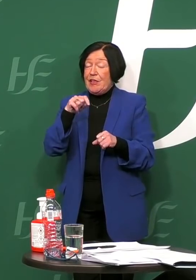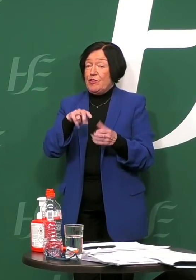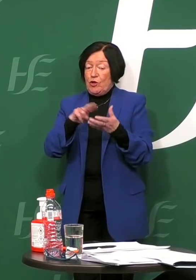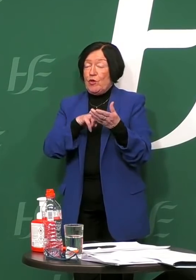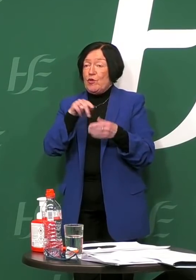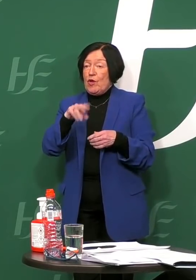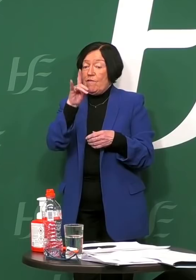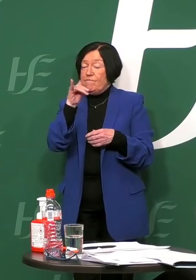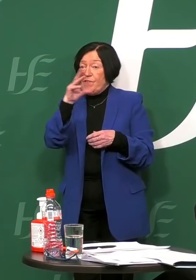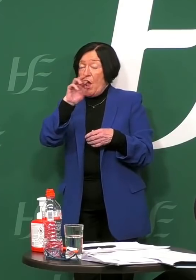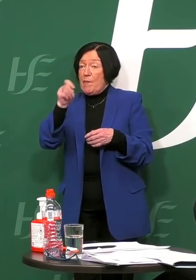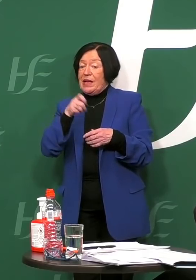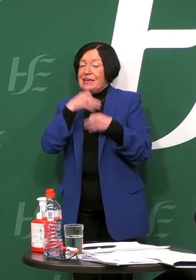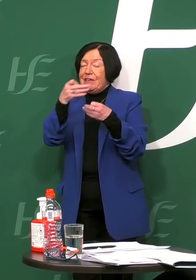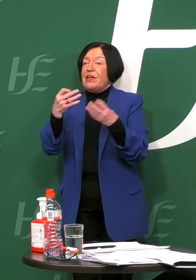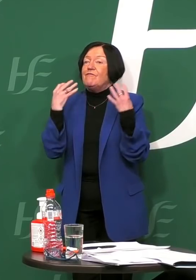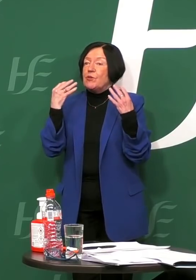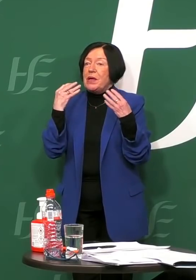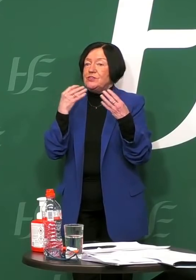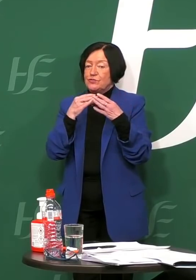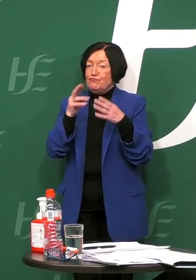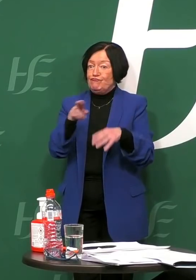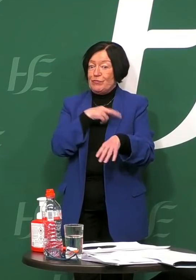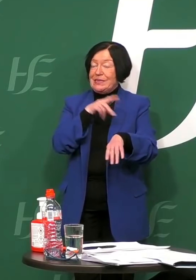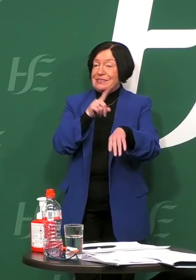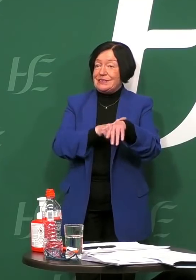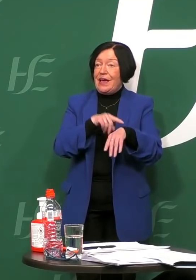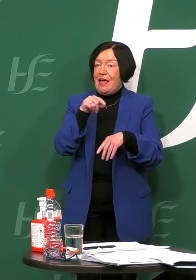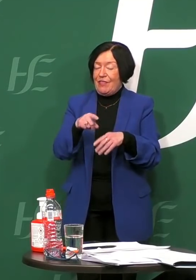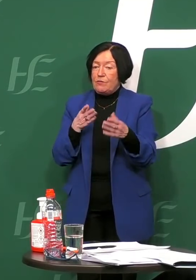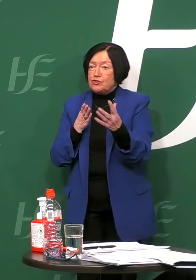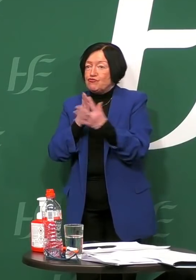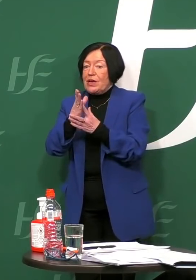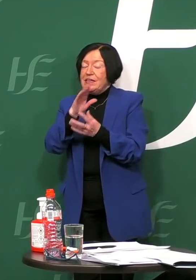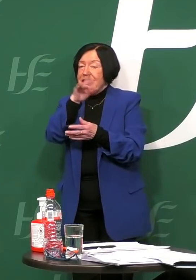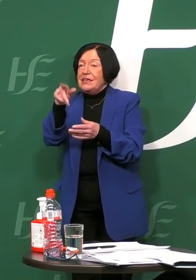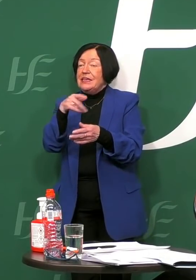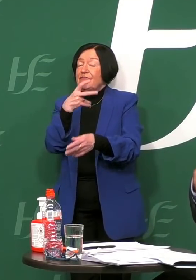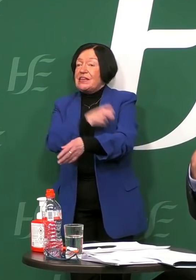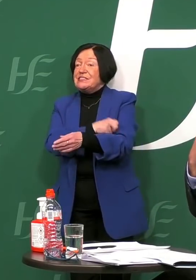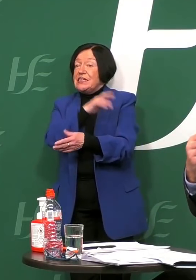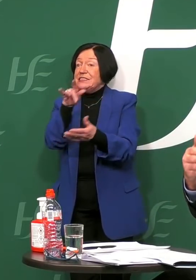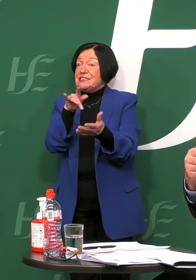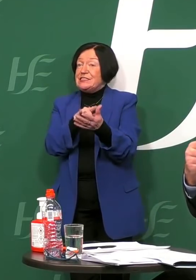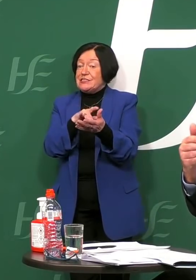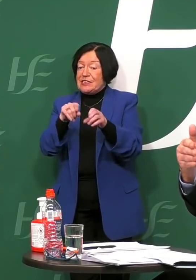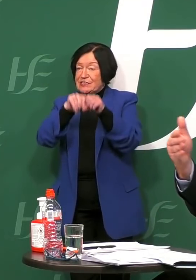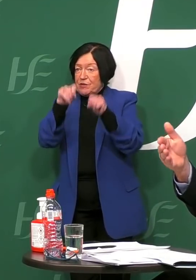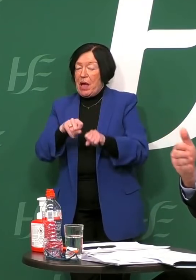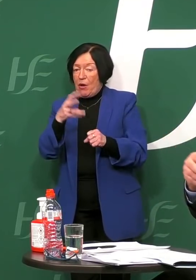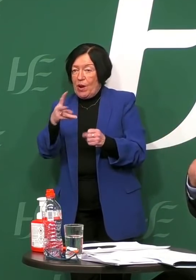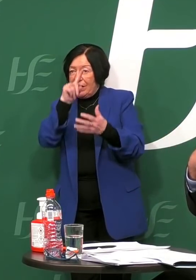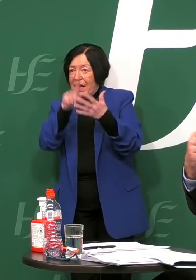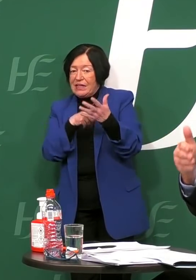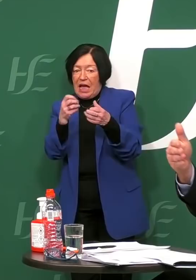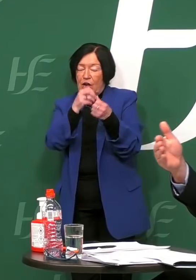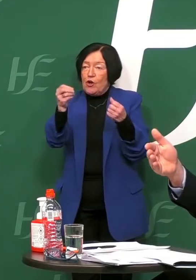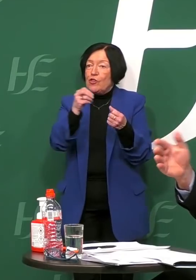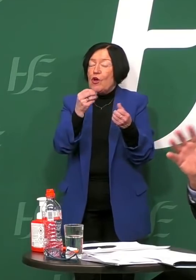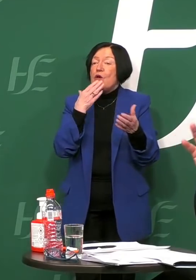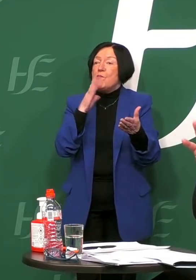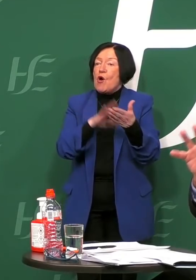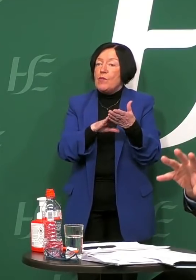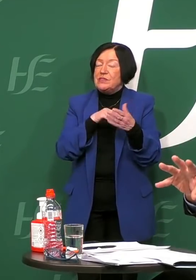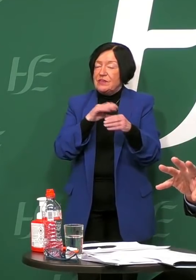system called PharmVax, which puts the information in real time, and that comes straight into the central vaccination system, and that will cancel any future appointments or prevent